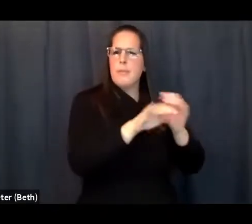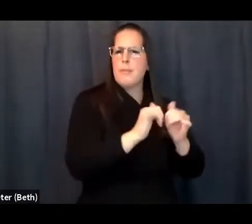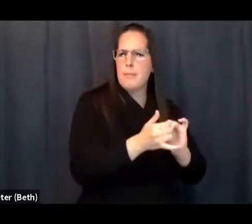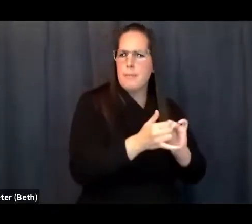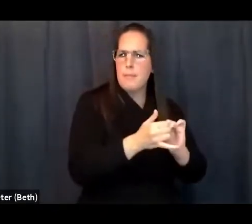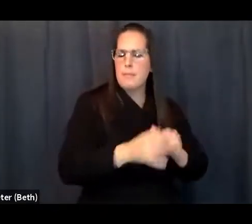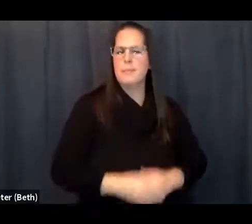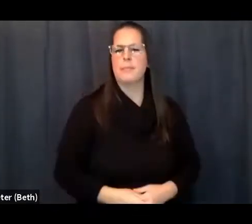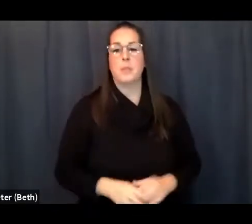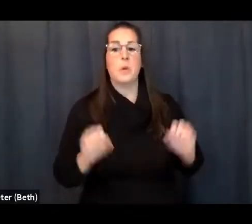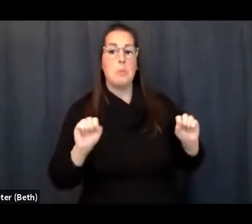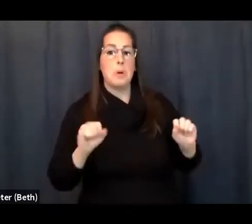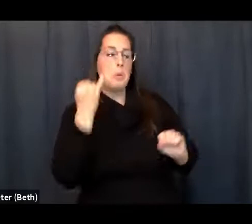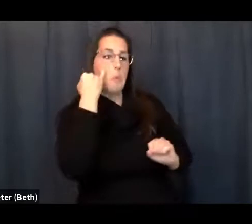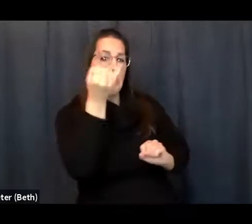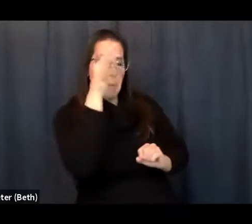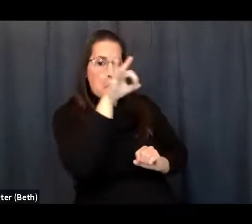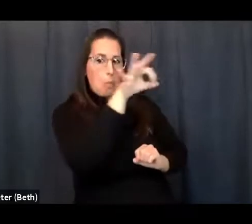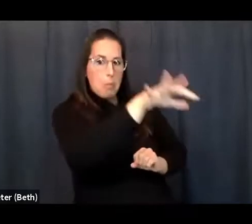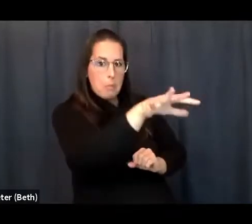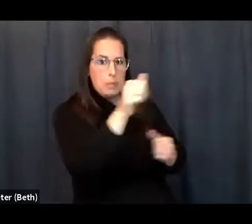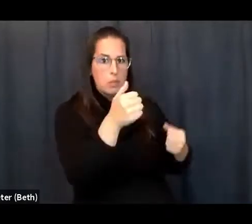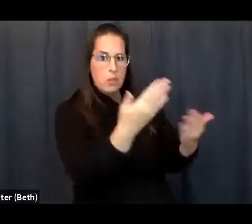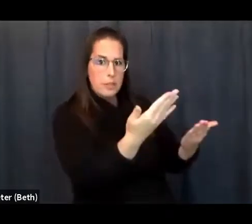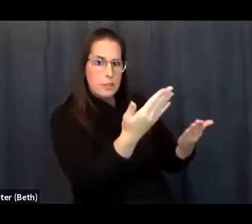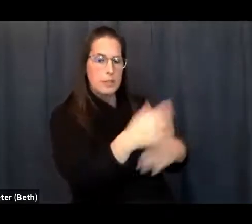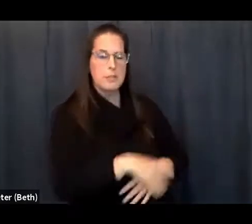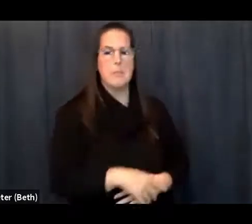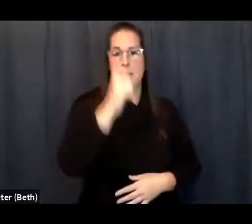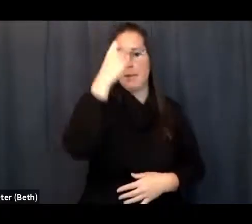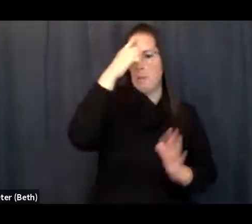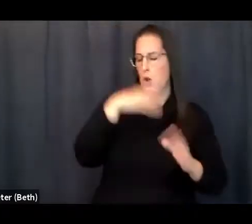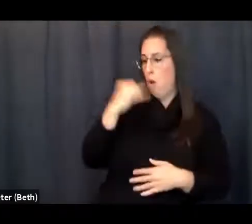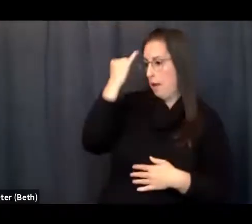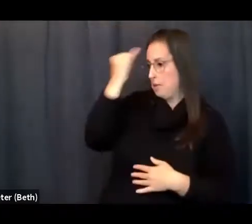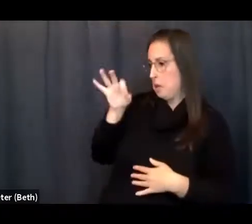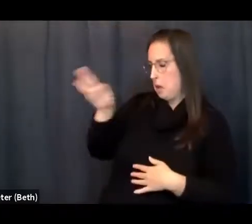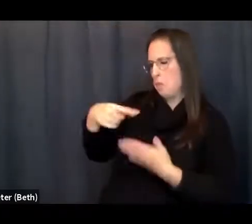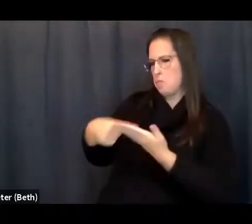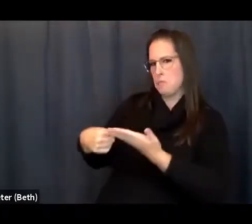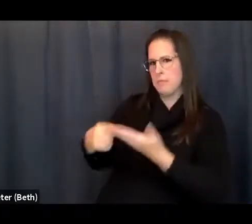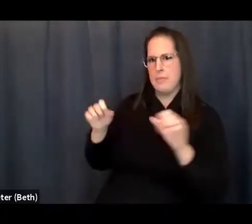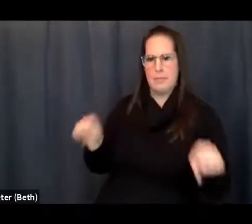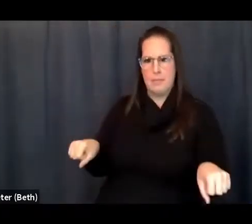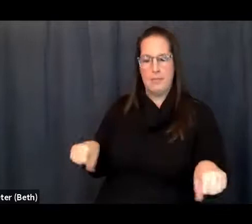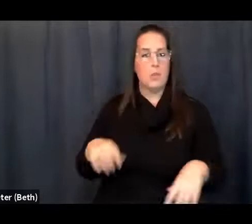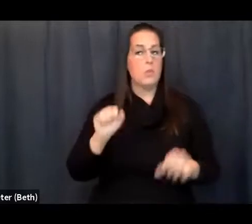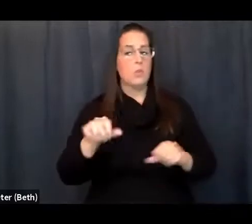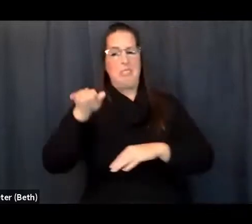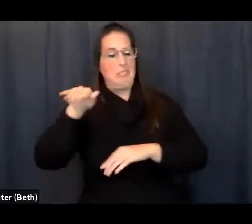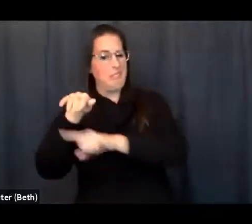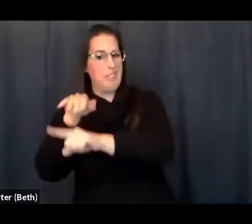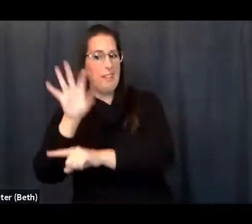suggest something. The employer might come up with an idea, and you can suggest something. You could offer a referral to federal or